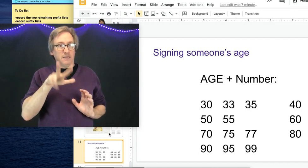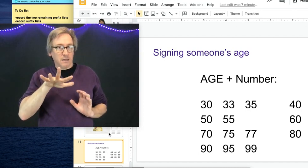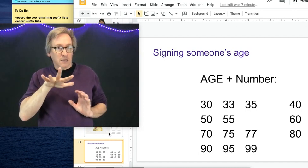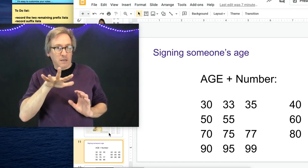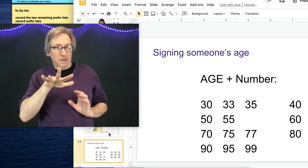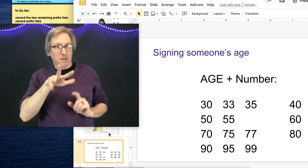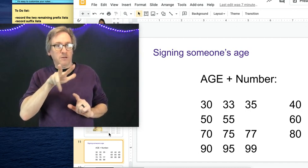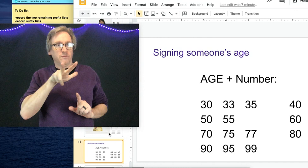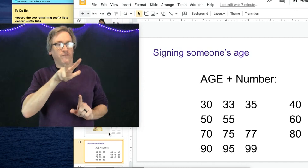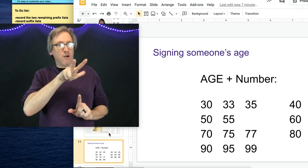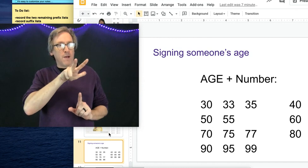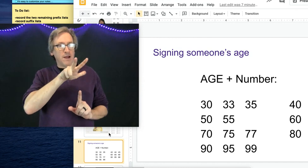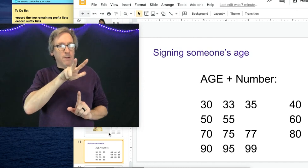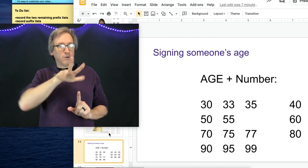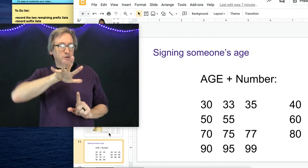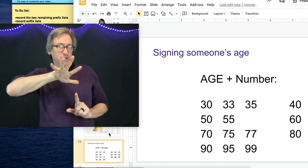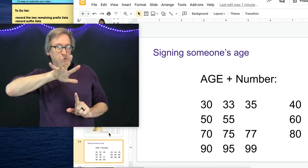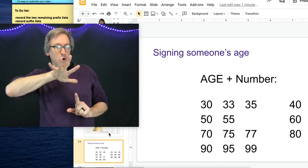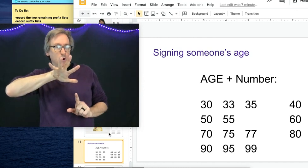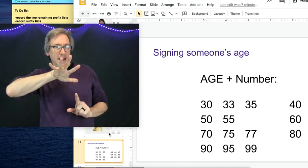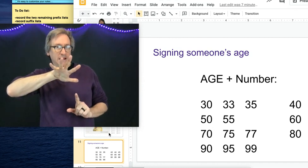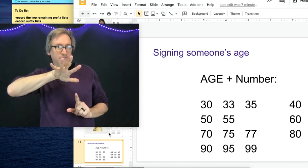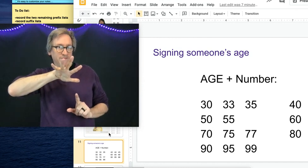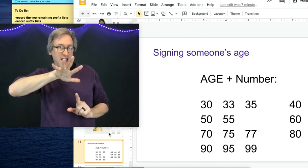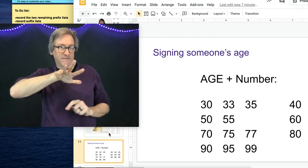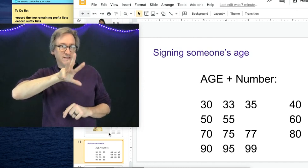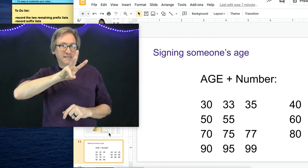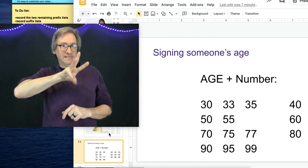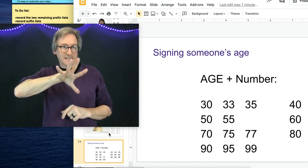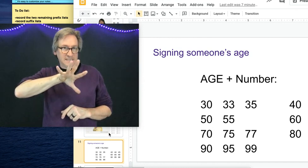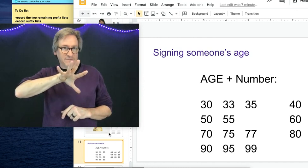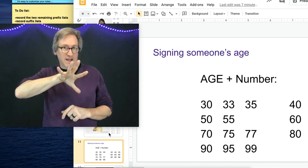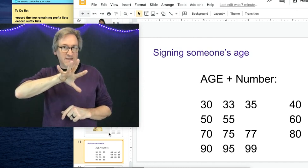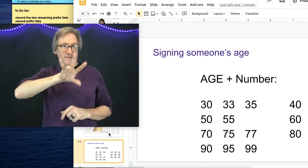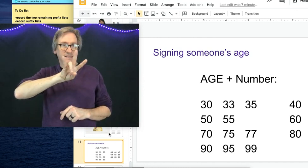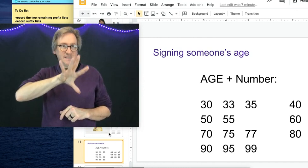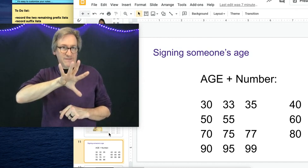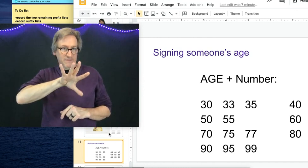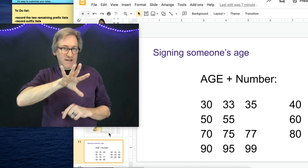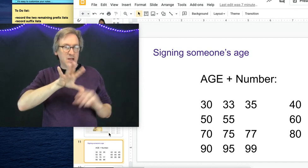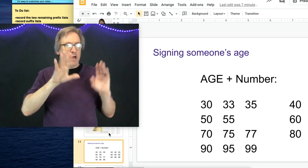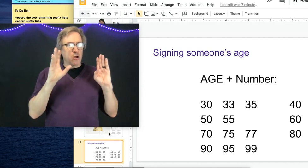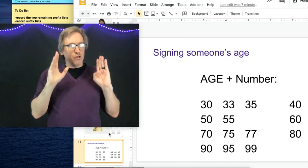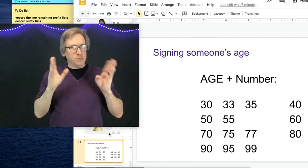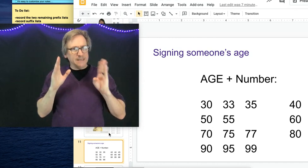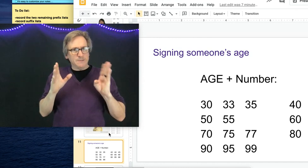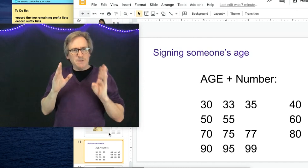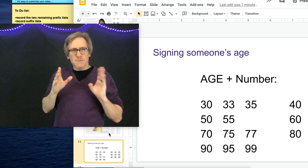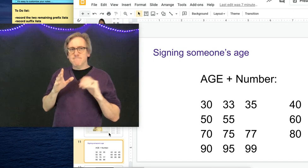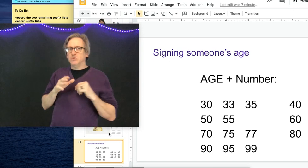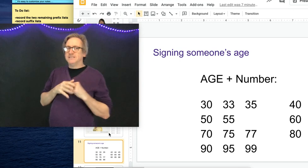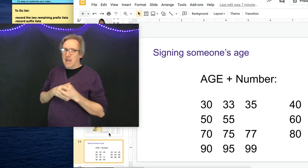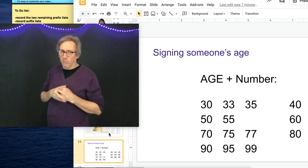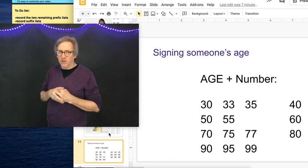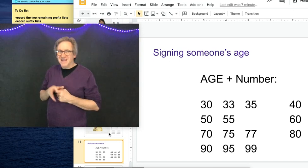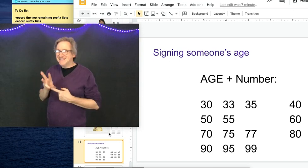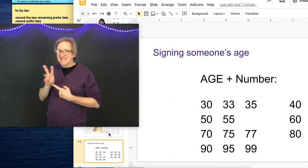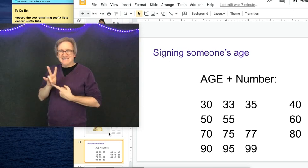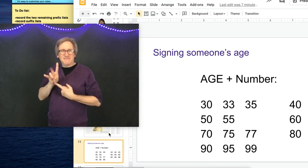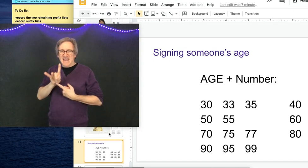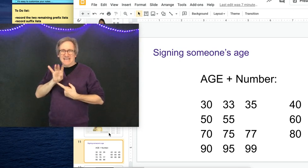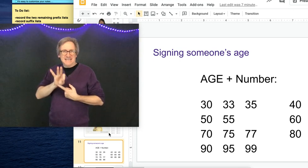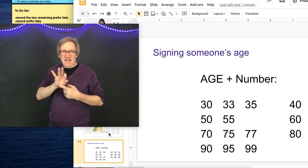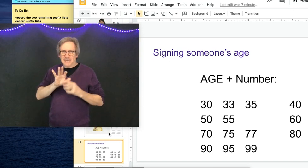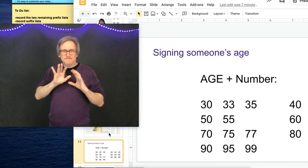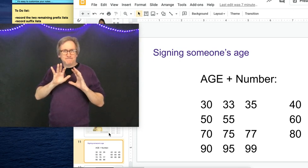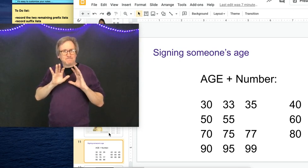got from a number to the open-handed 5, 65, 75. Those seem to be the most helpful. 6,